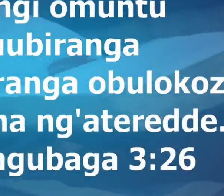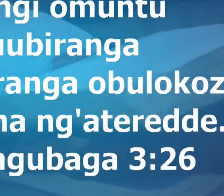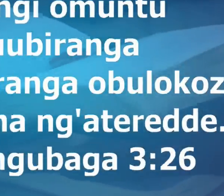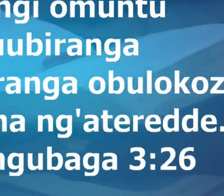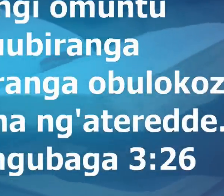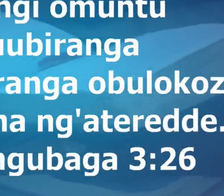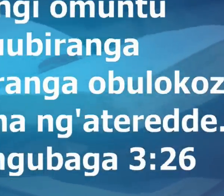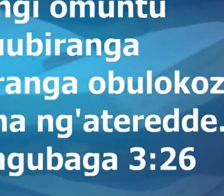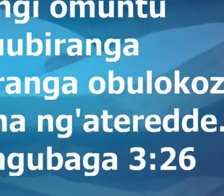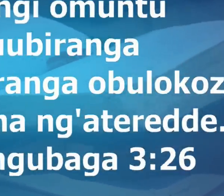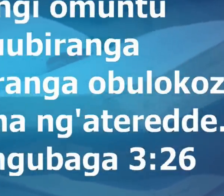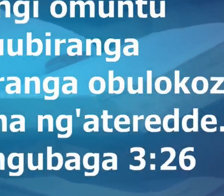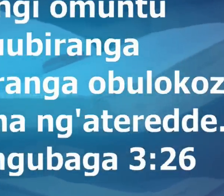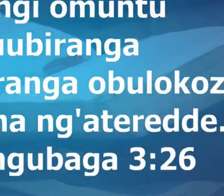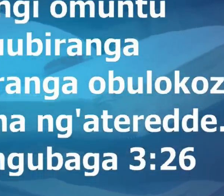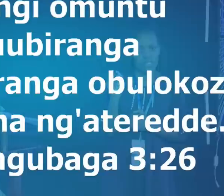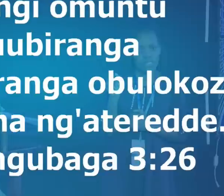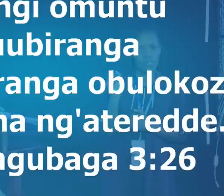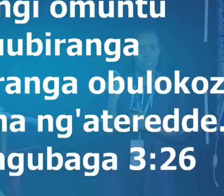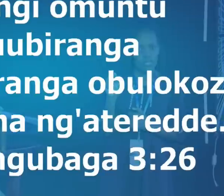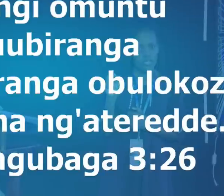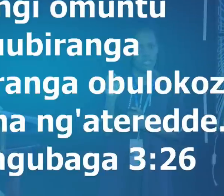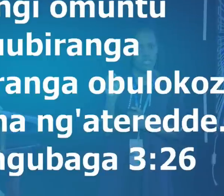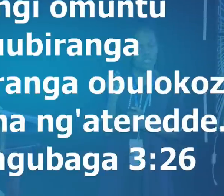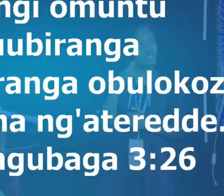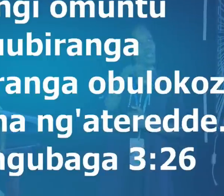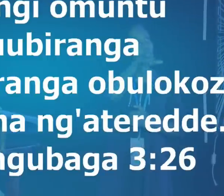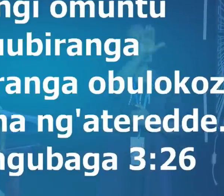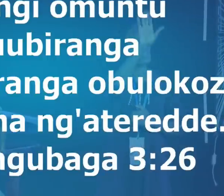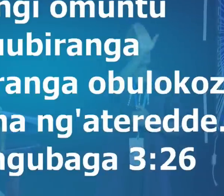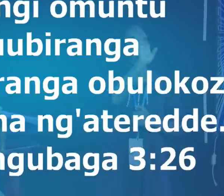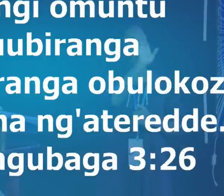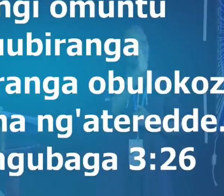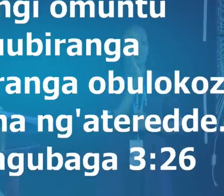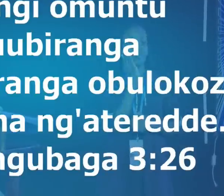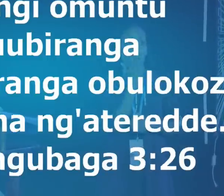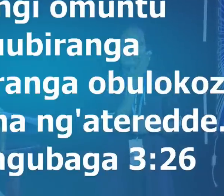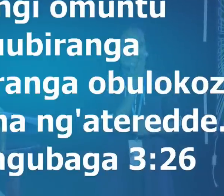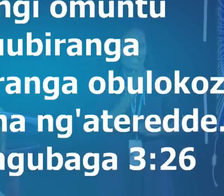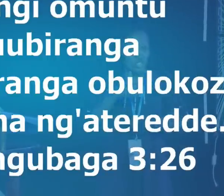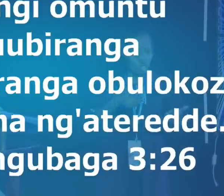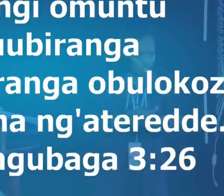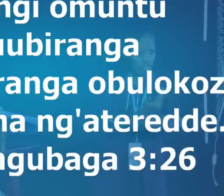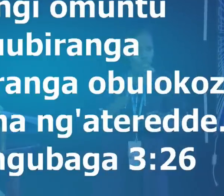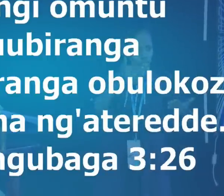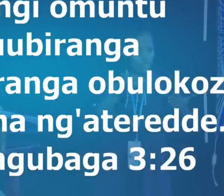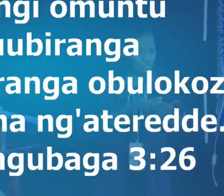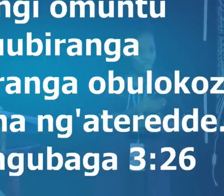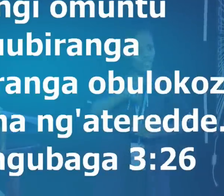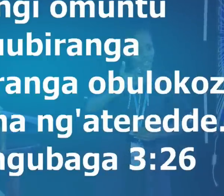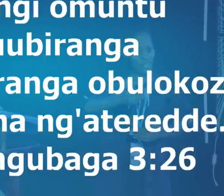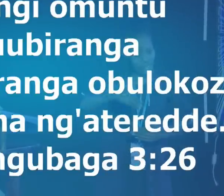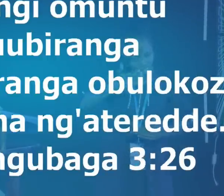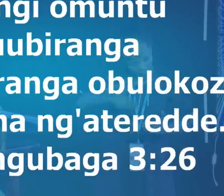Njagala olunyiriri olugambye nti his mercies are new every morning. I want a scripture